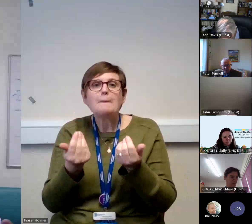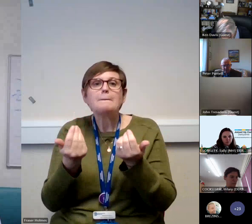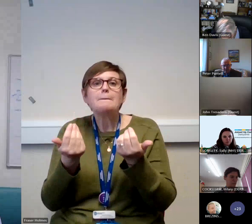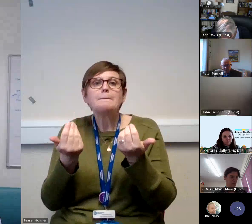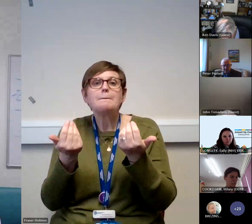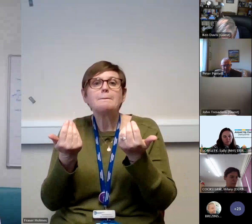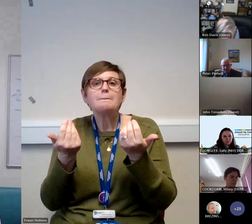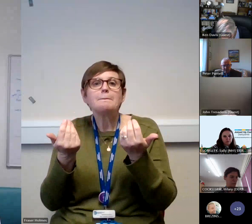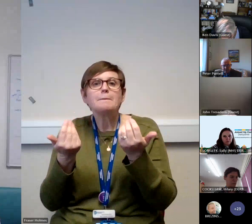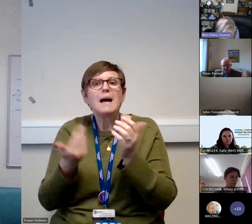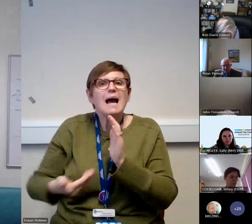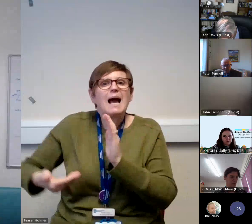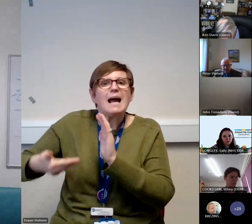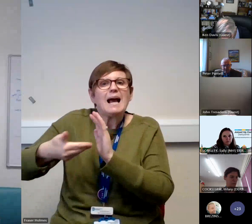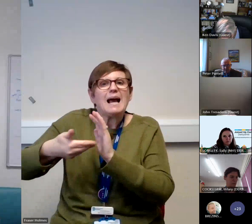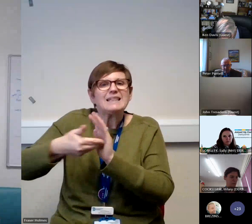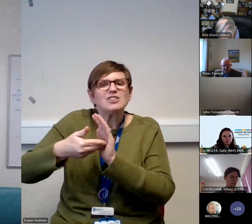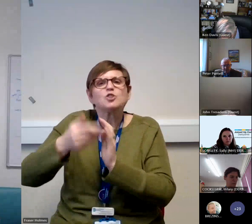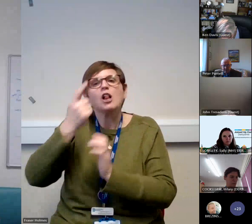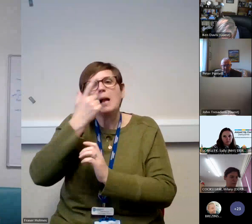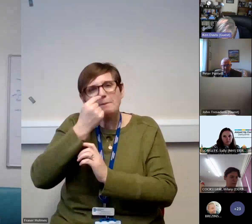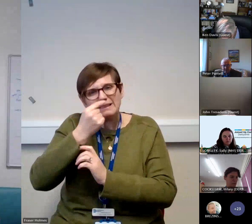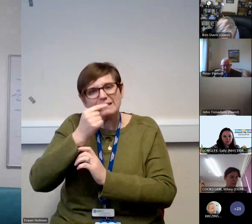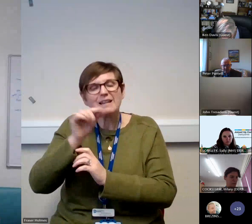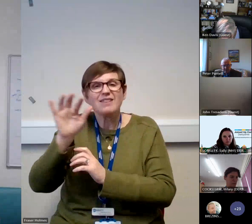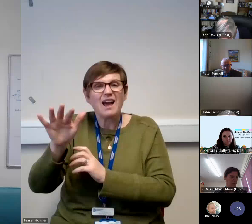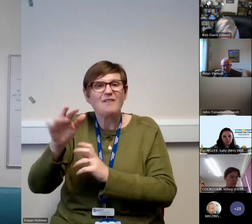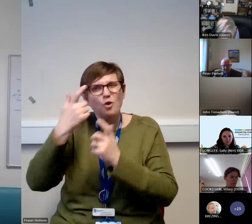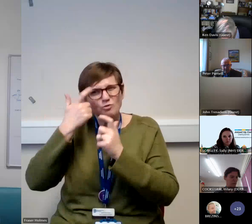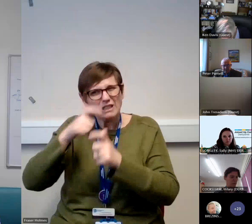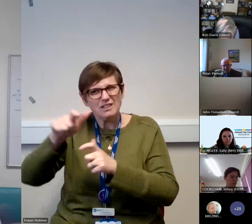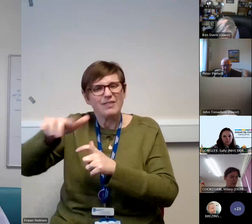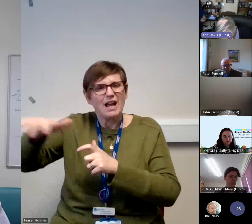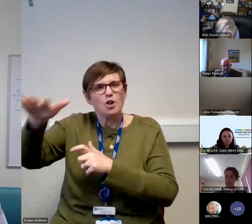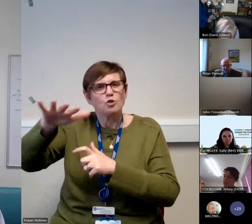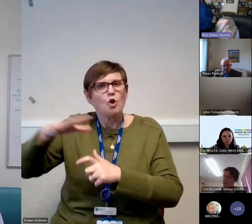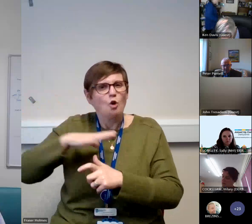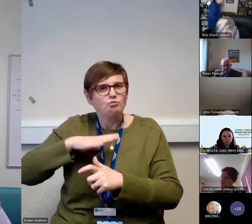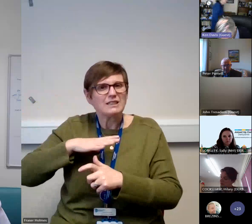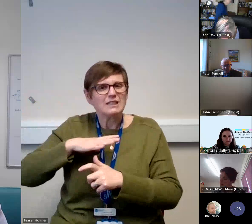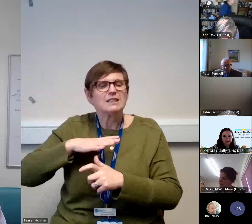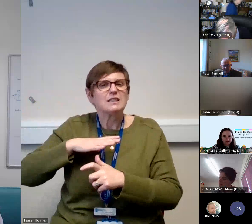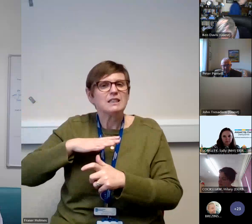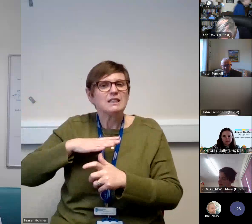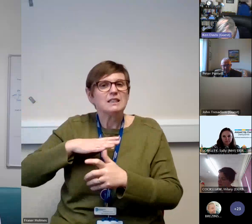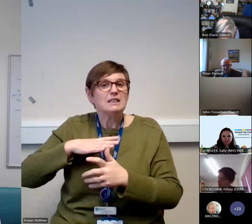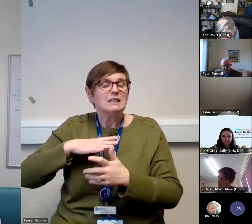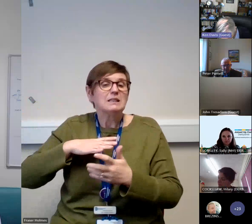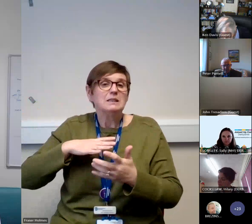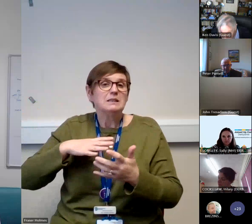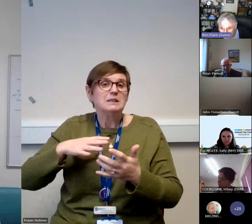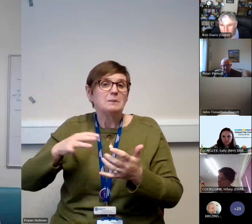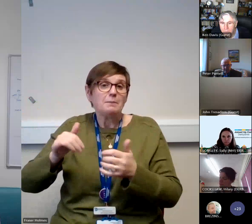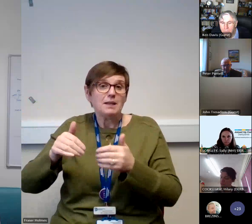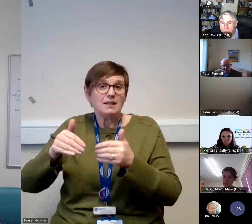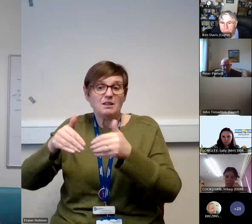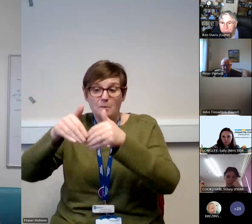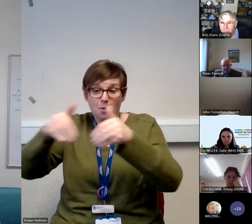is some additional capacity for residents in that locality, whether or not it meant crossing a county